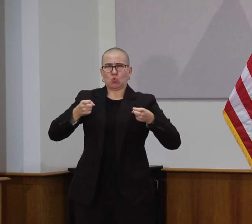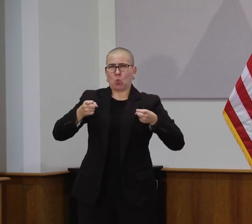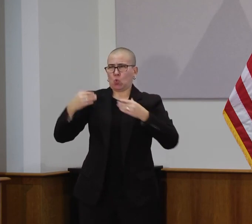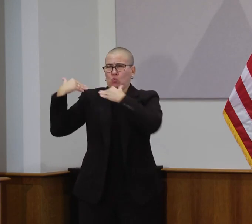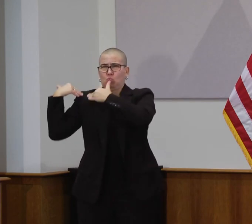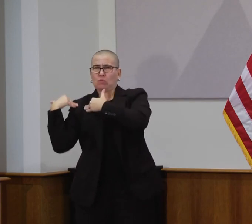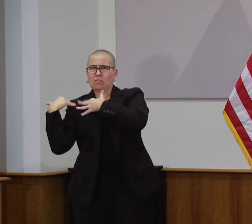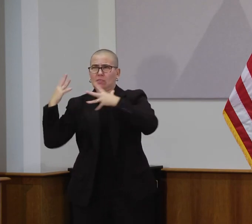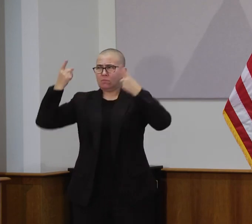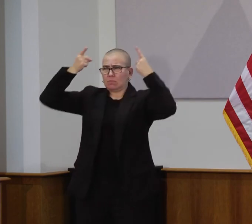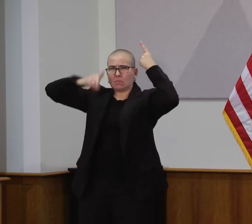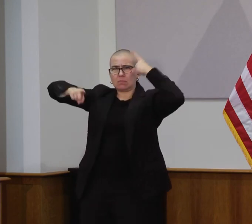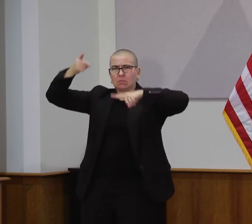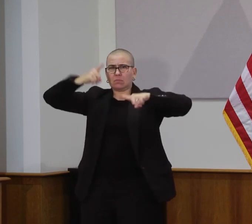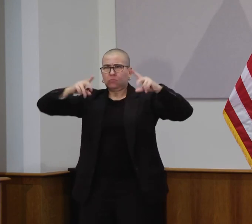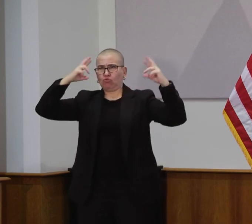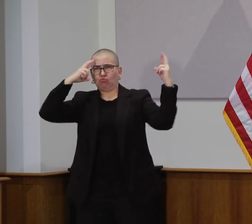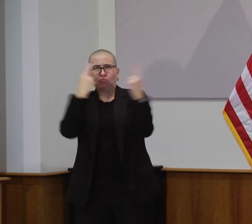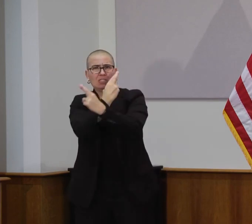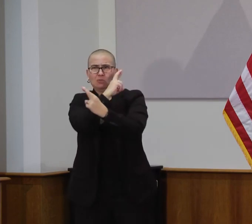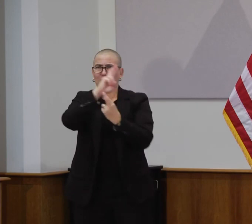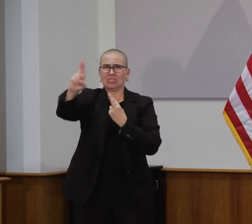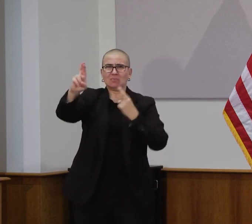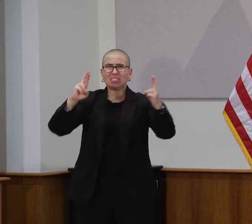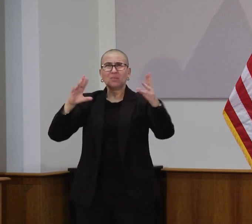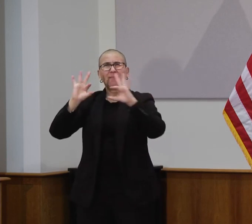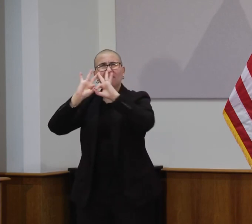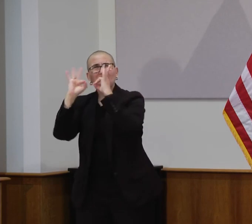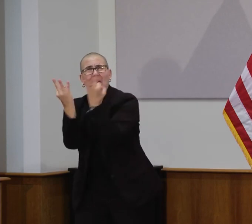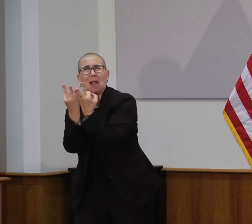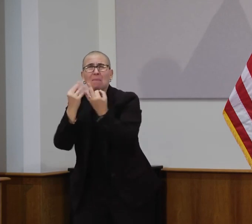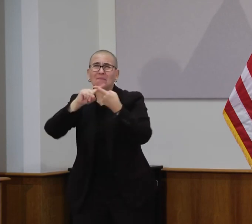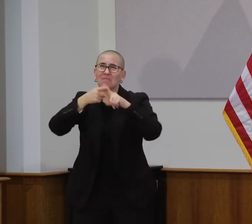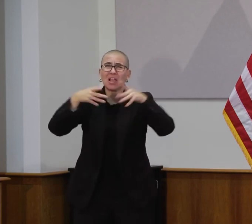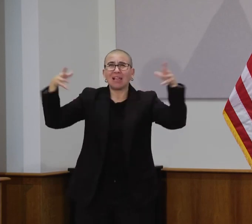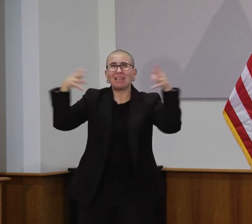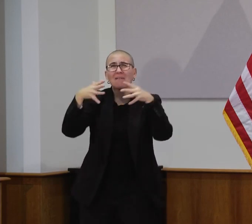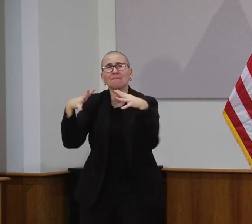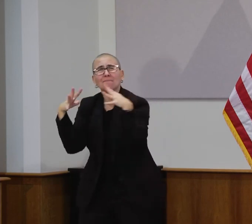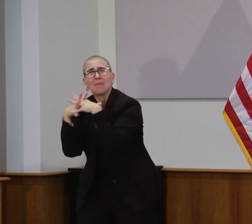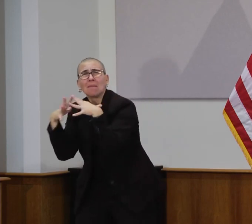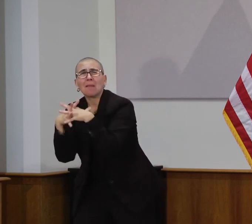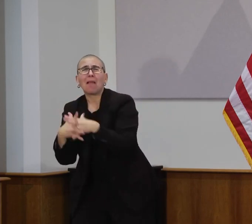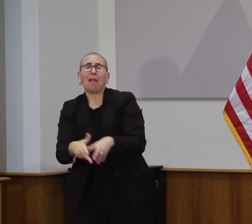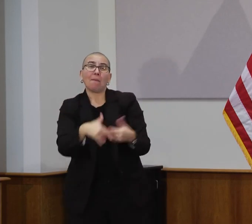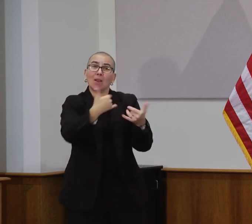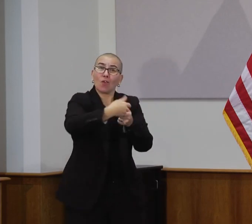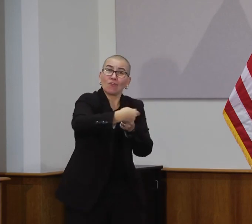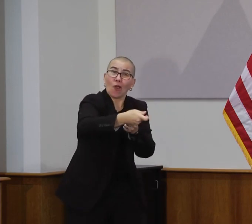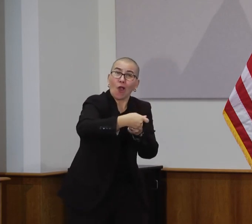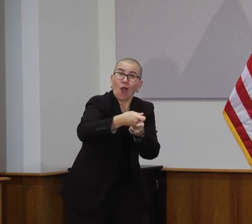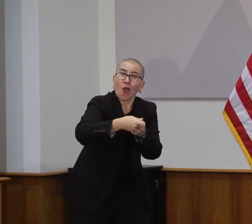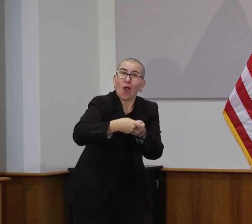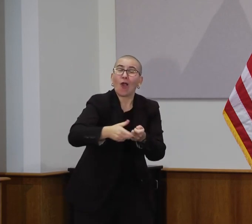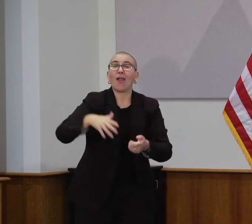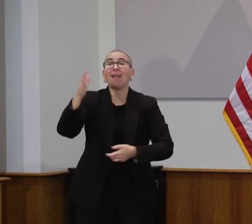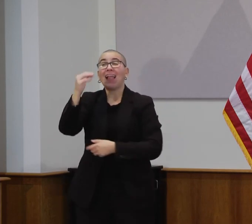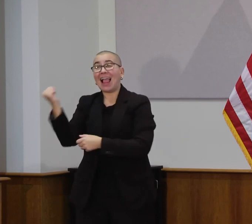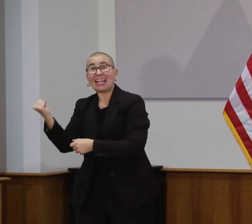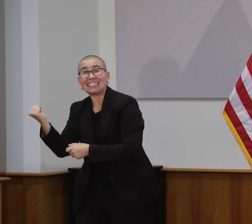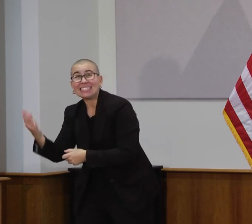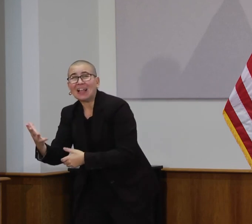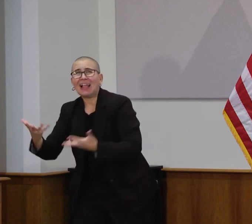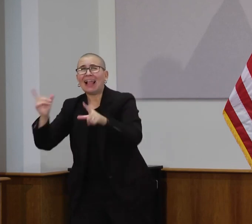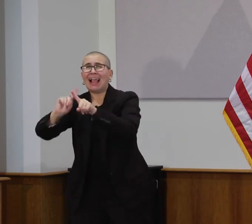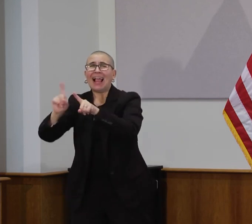big group and watching football and playing Yahtzee and everything else that goes with life. We simply can't do that right